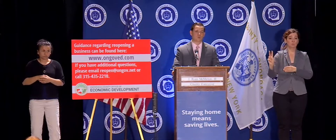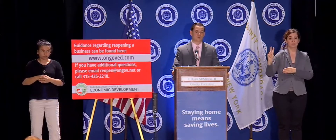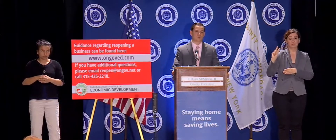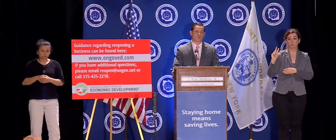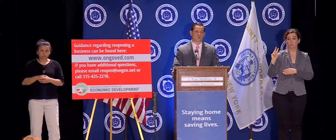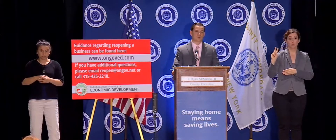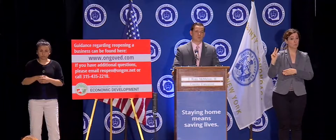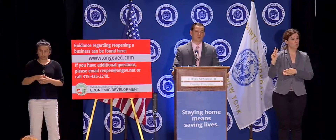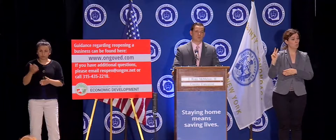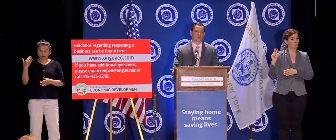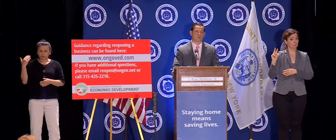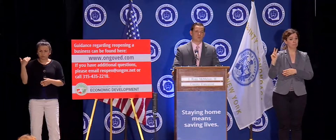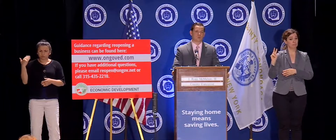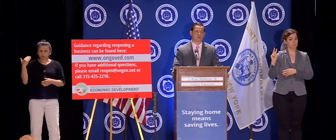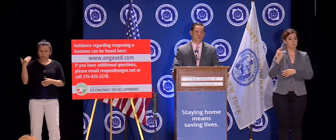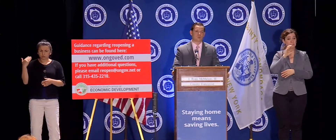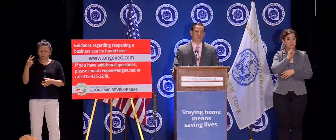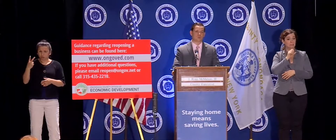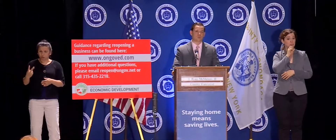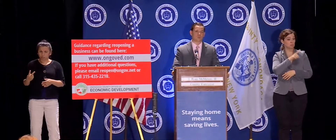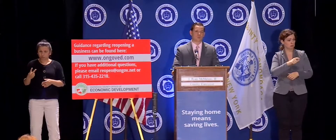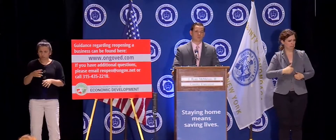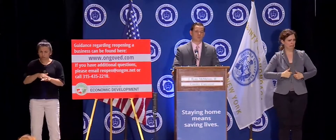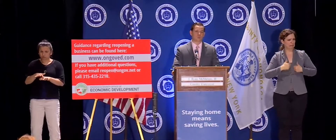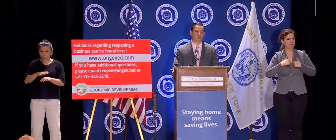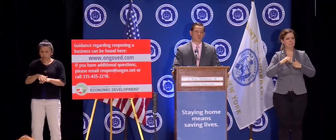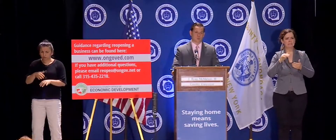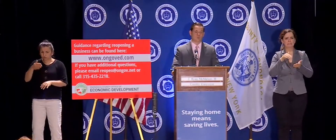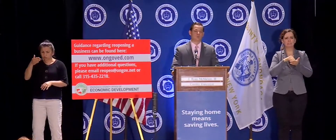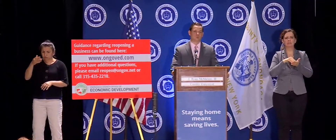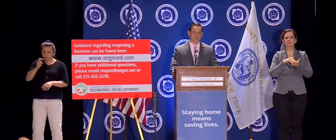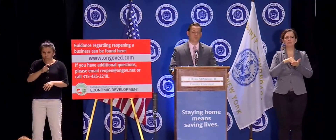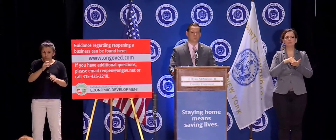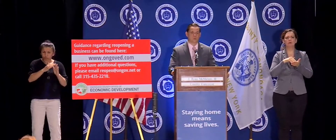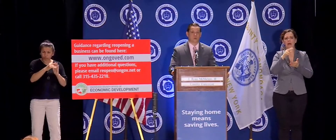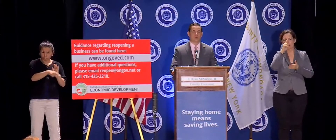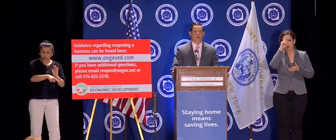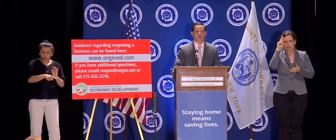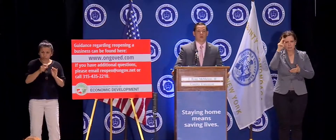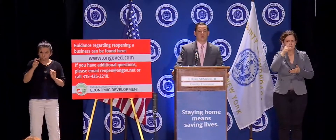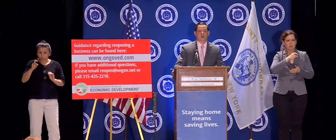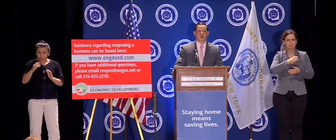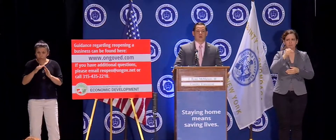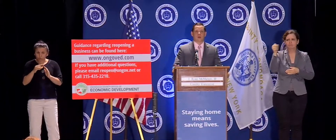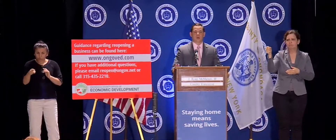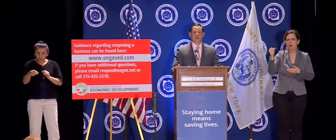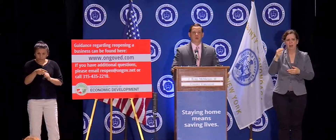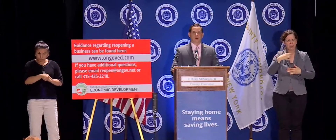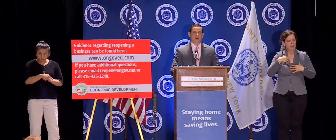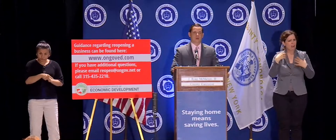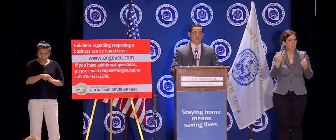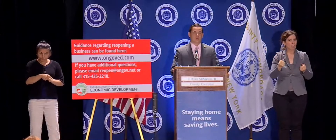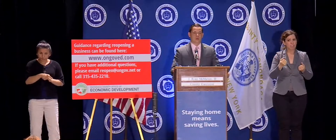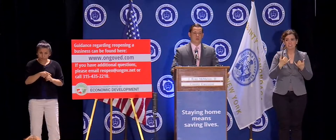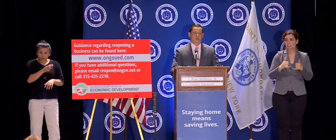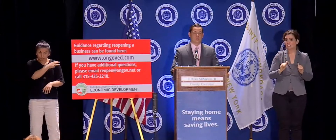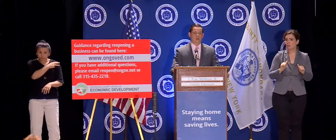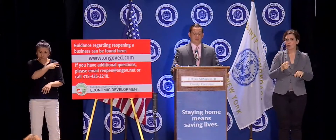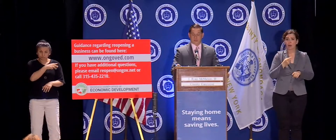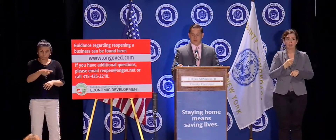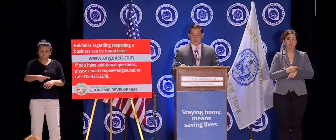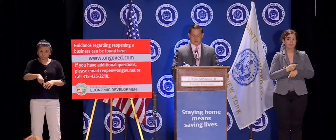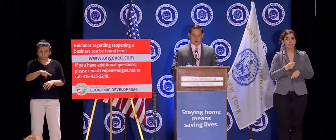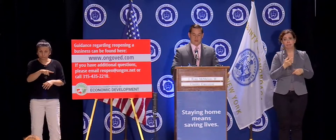living facilities that were coming to the hospital were people who didn't necessarily need to be sent. Do you think that's still the case, or are you seeing that it is people who actually need to